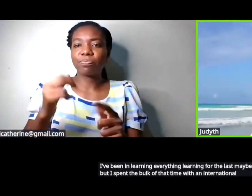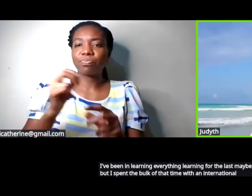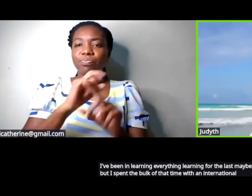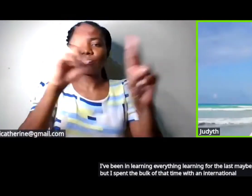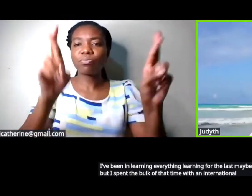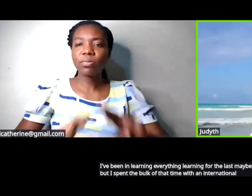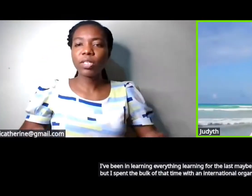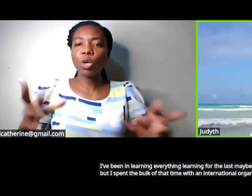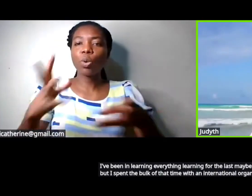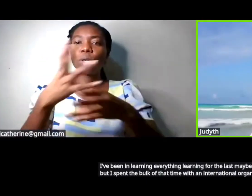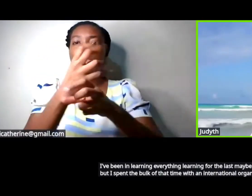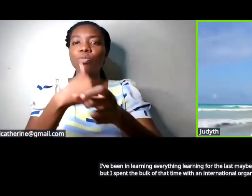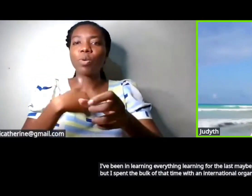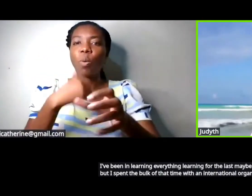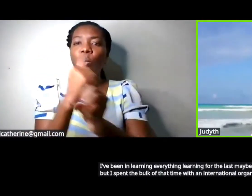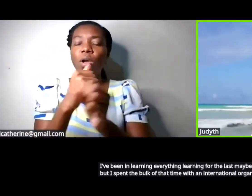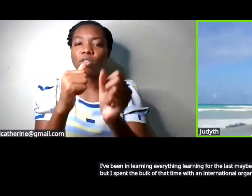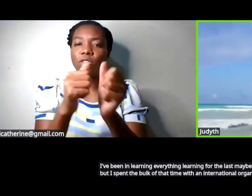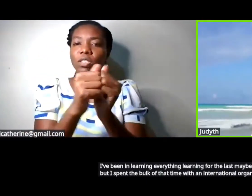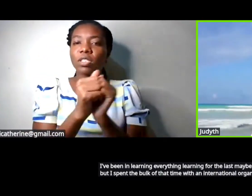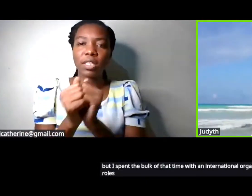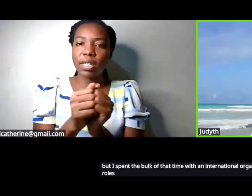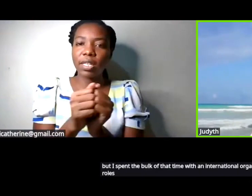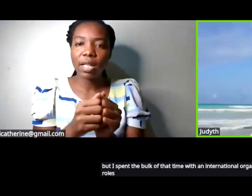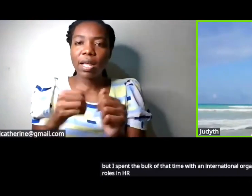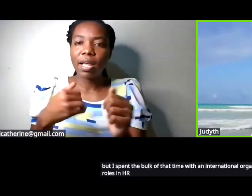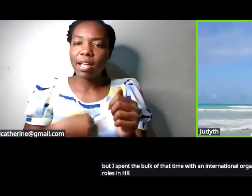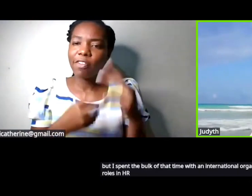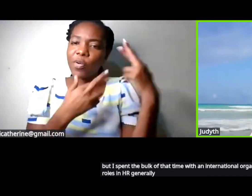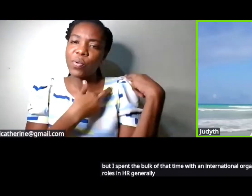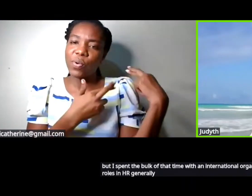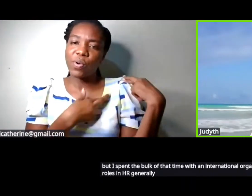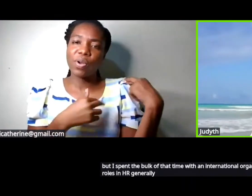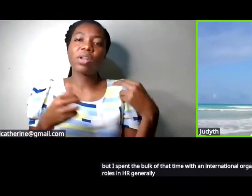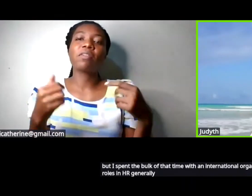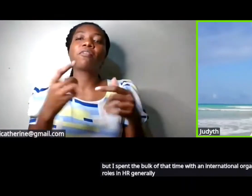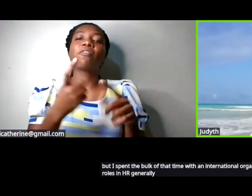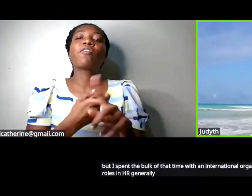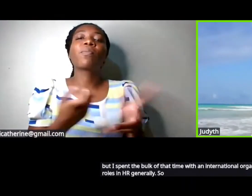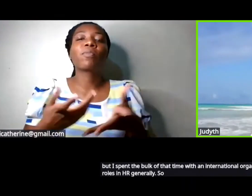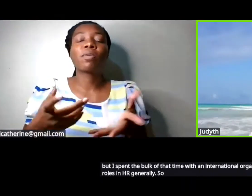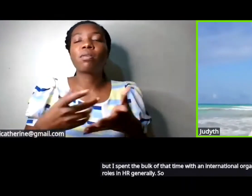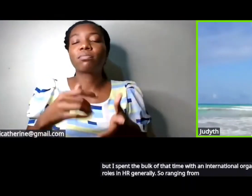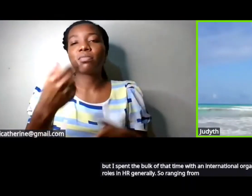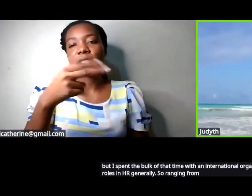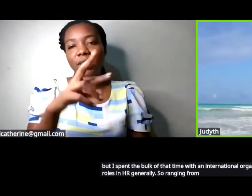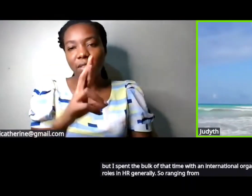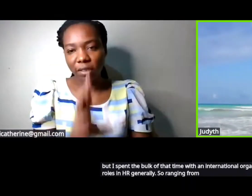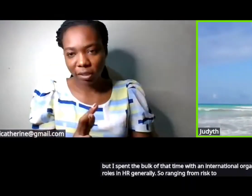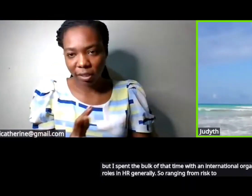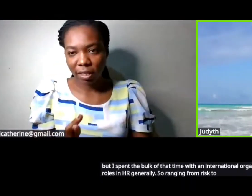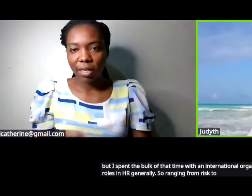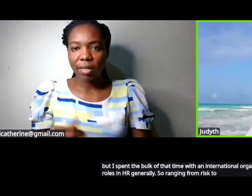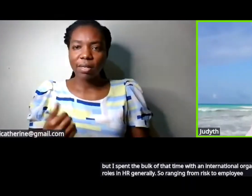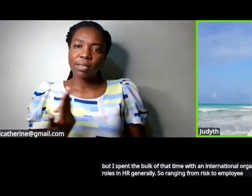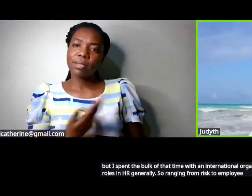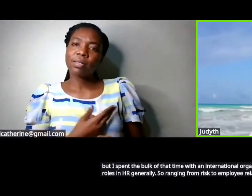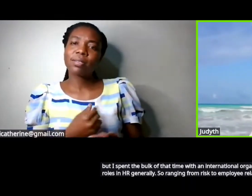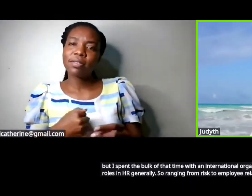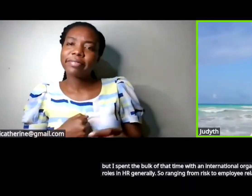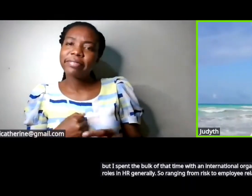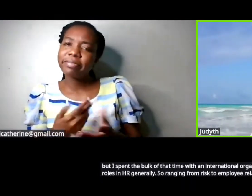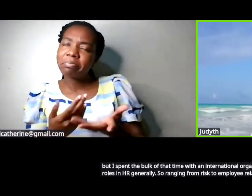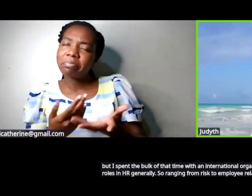doing roles in HR generally. So ranging from risk to employee relations,